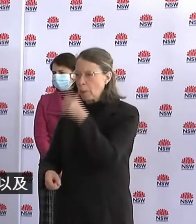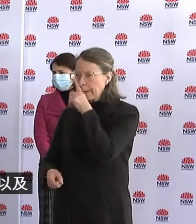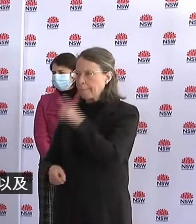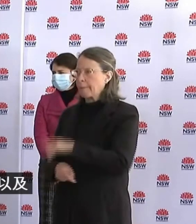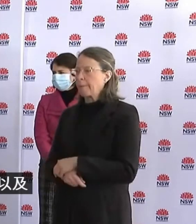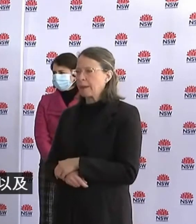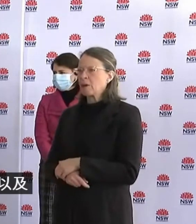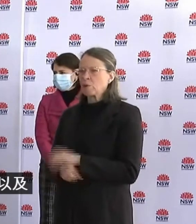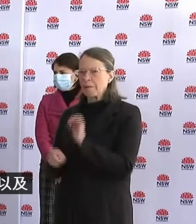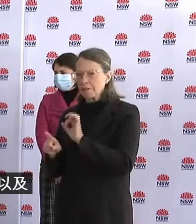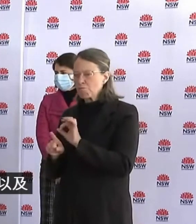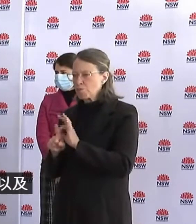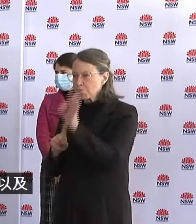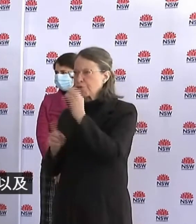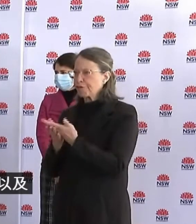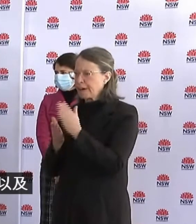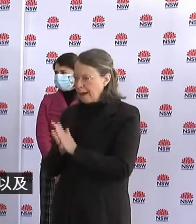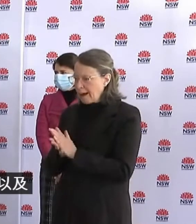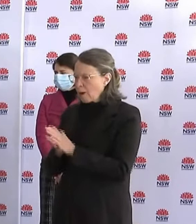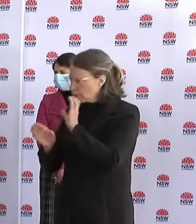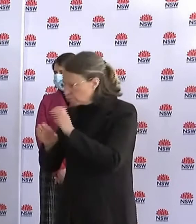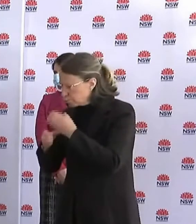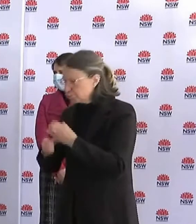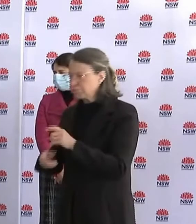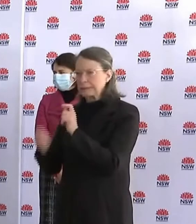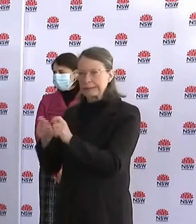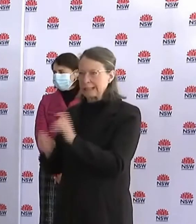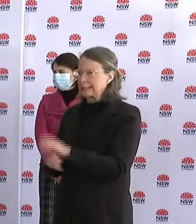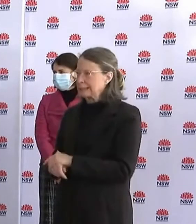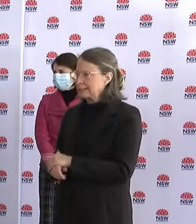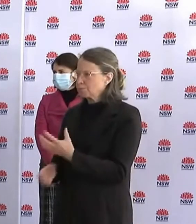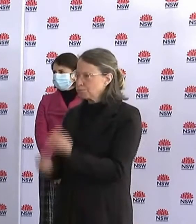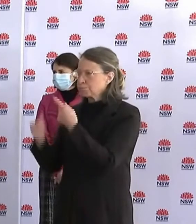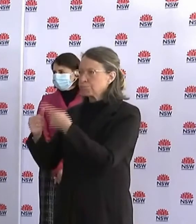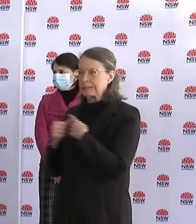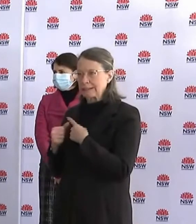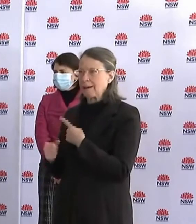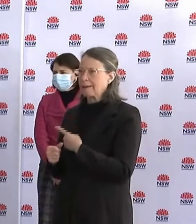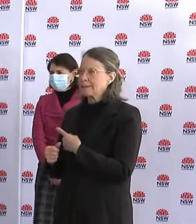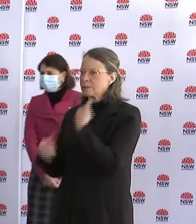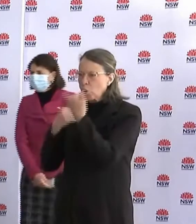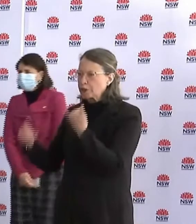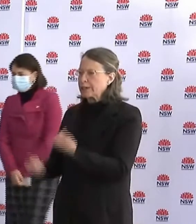top of the numbers and the cases and making those phone calls and text messages.